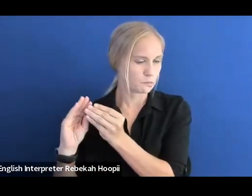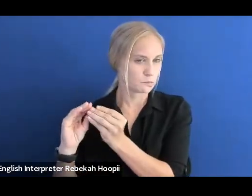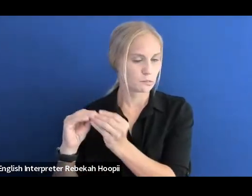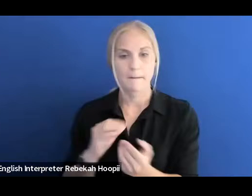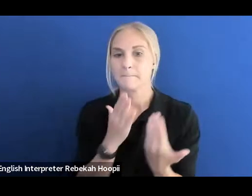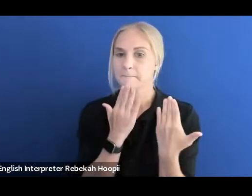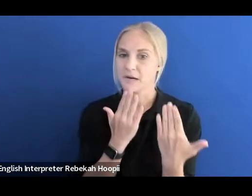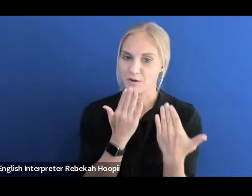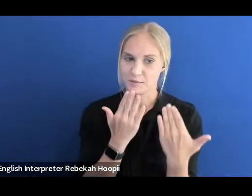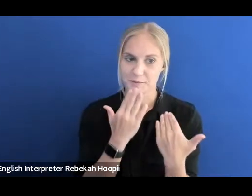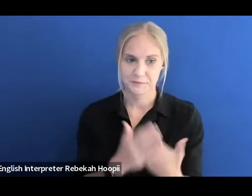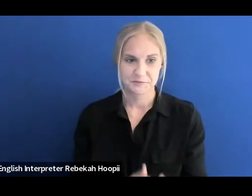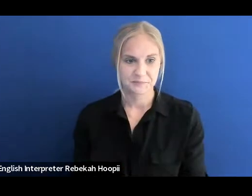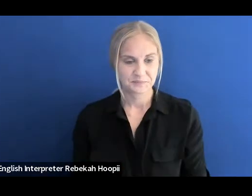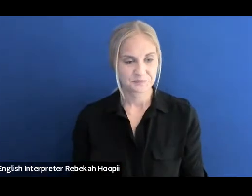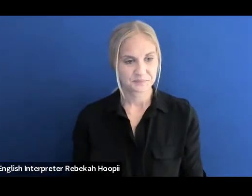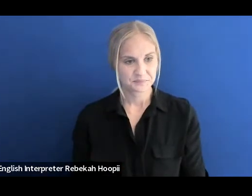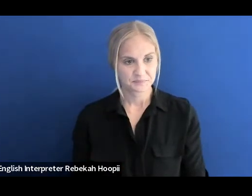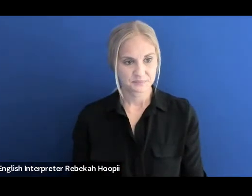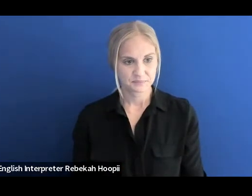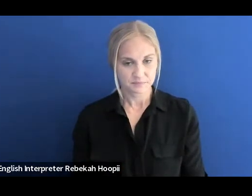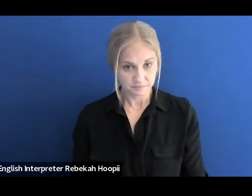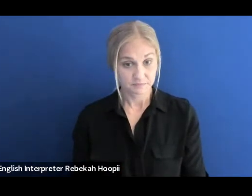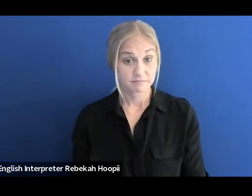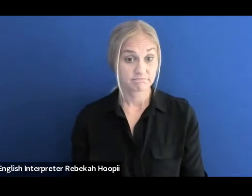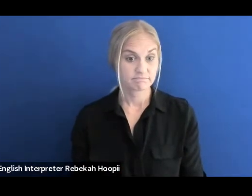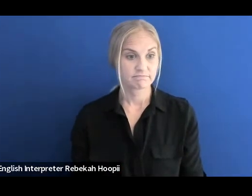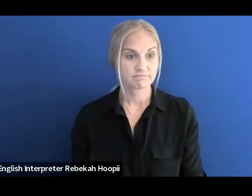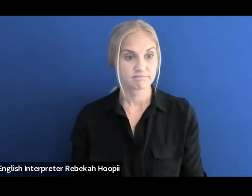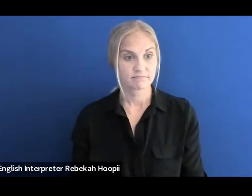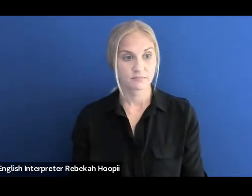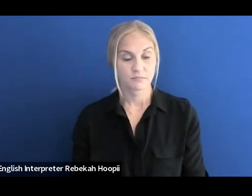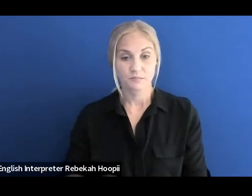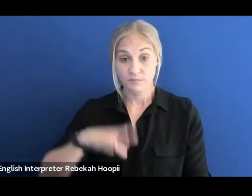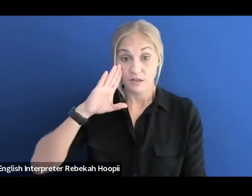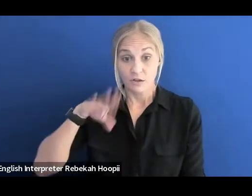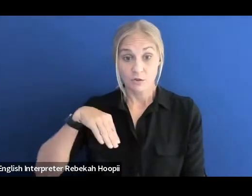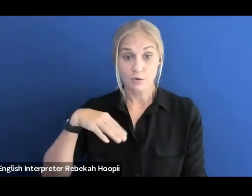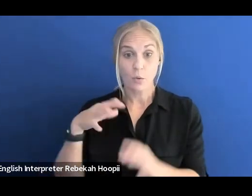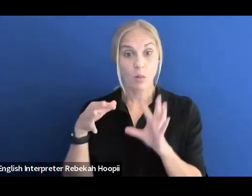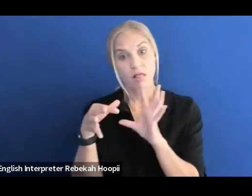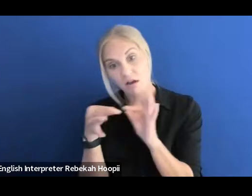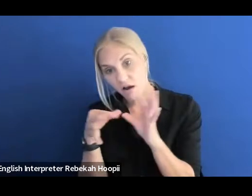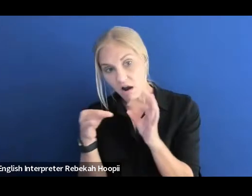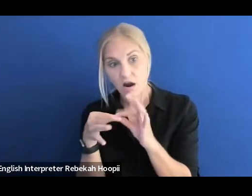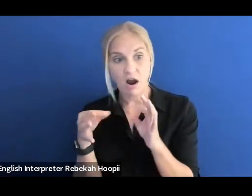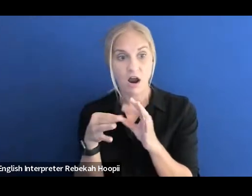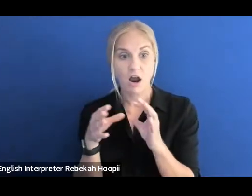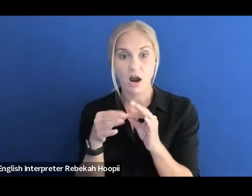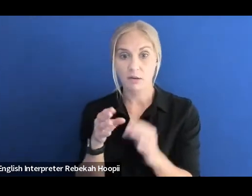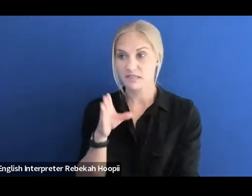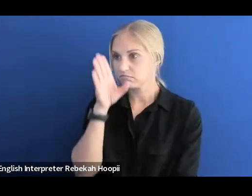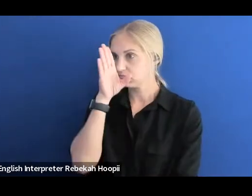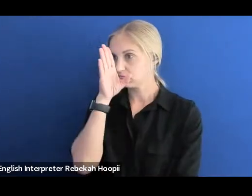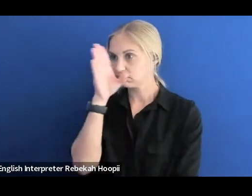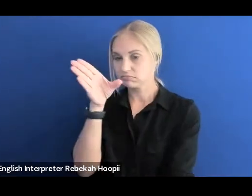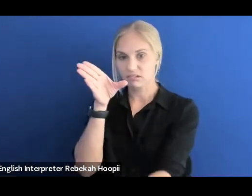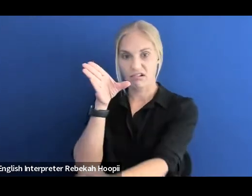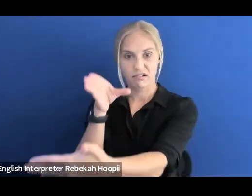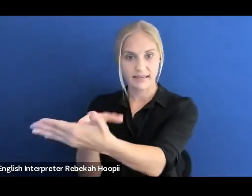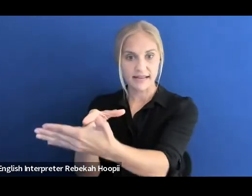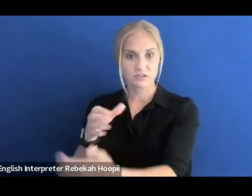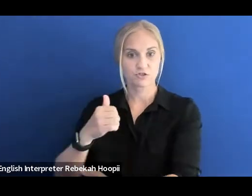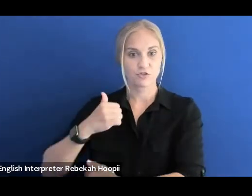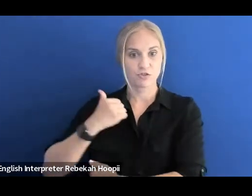Mahalo, Anna. So, you know, the comments and things being directed against the Army and the personnel,